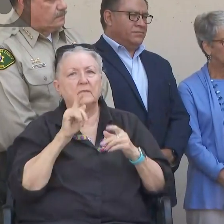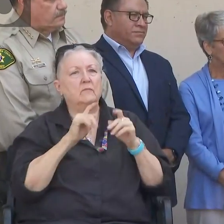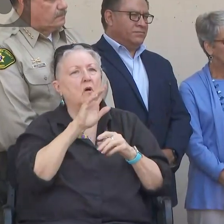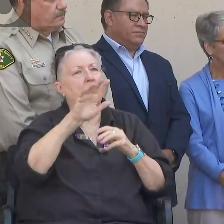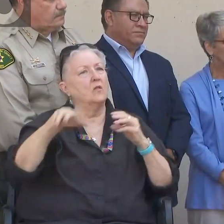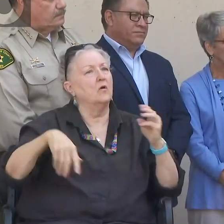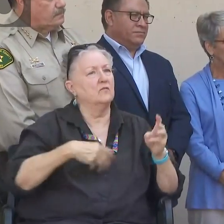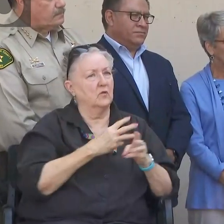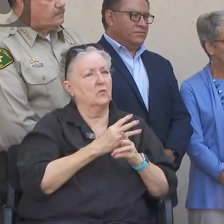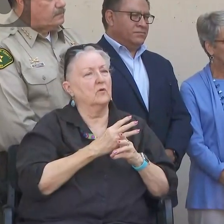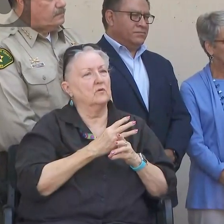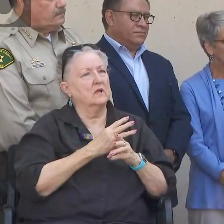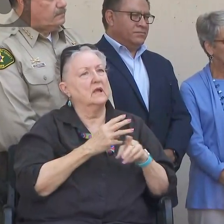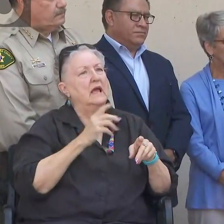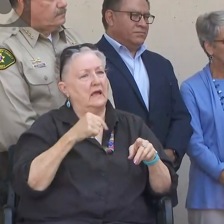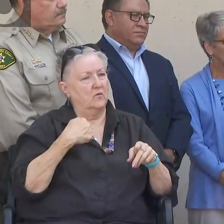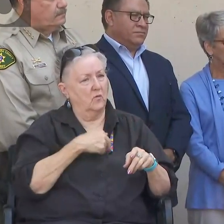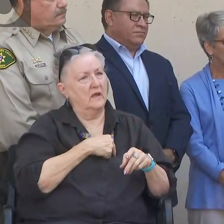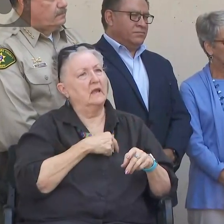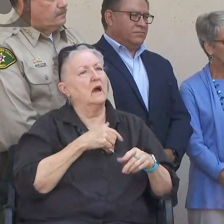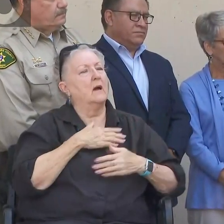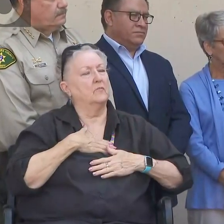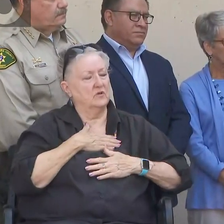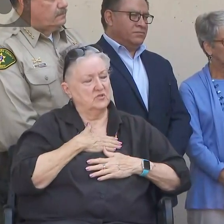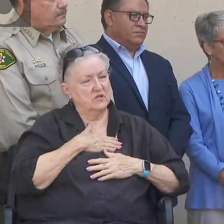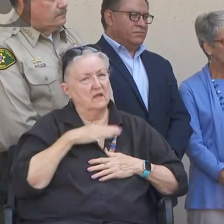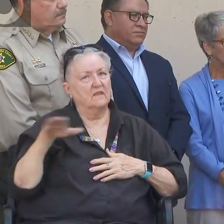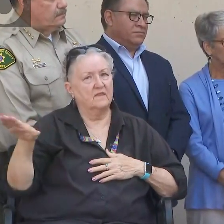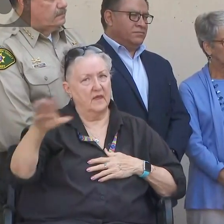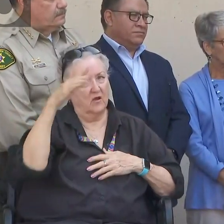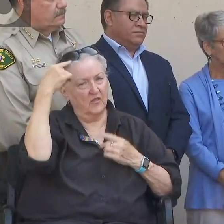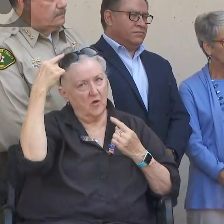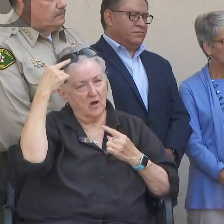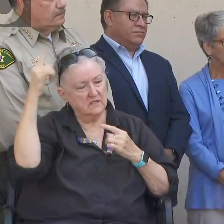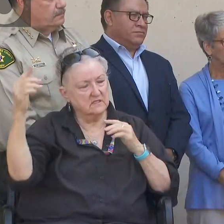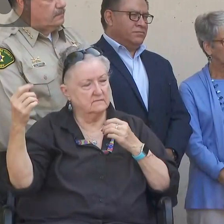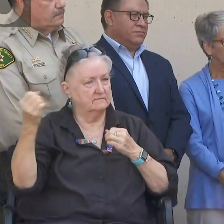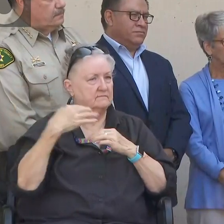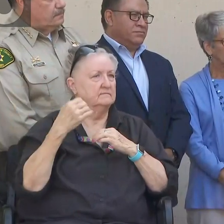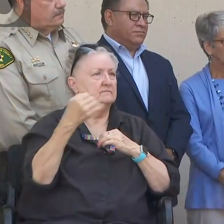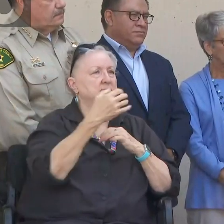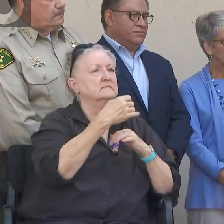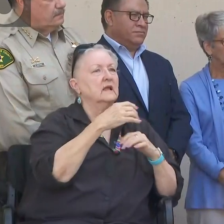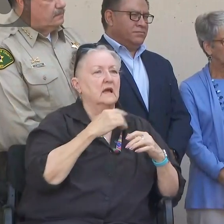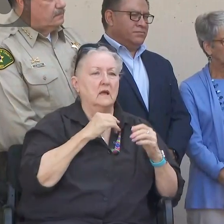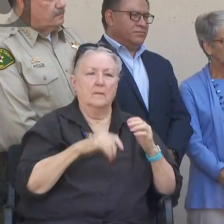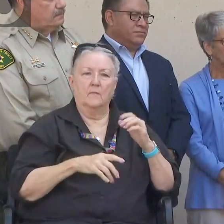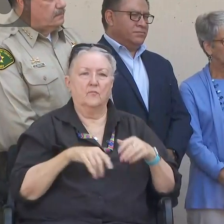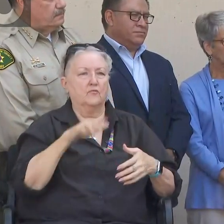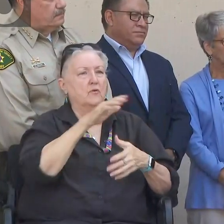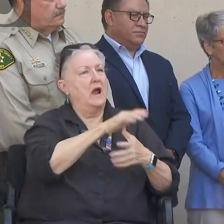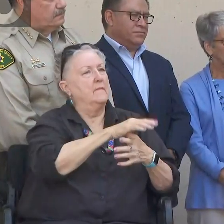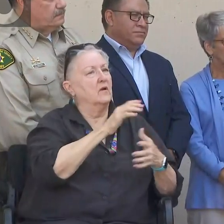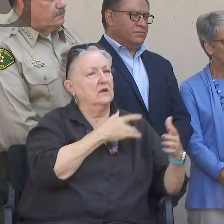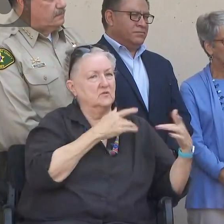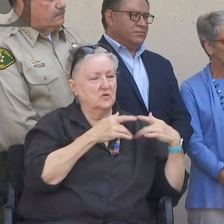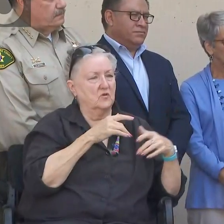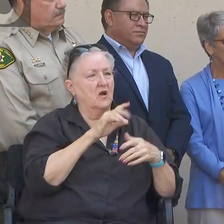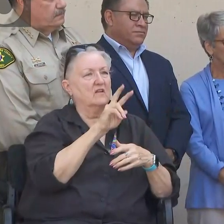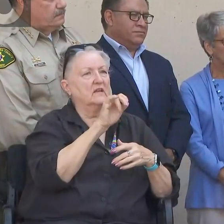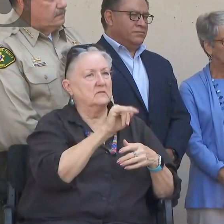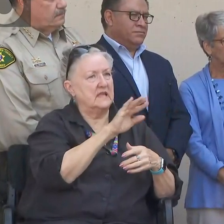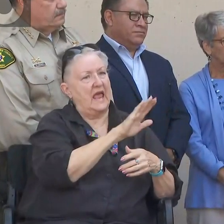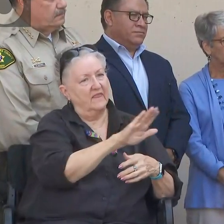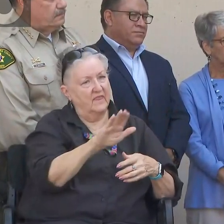world, and we appreciate those thoughts. And our primary concern are the victims and their loved ones, and